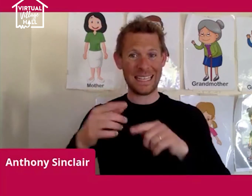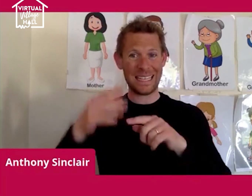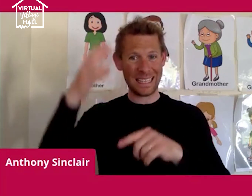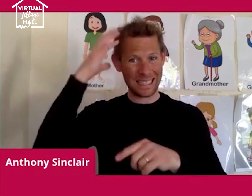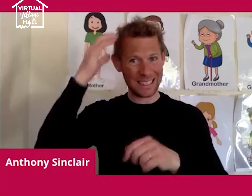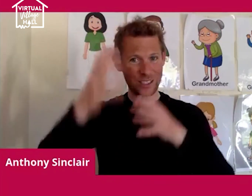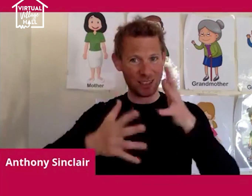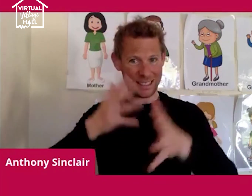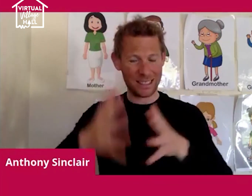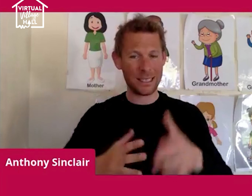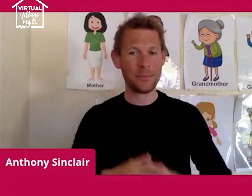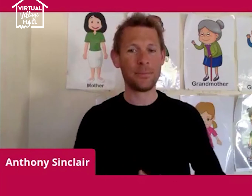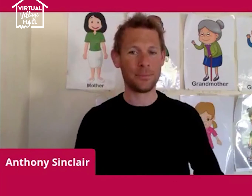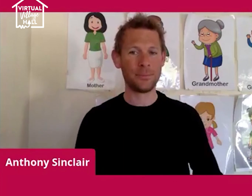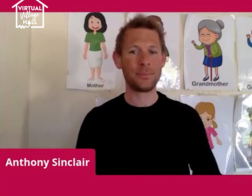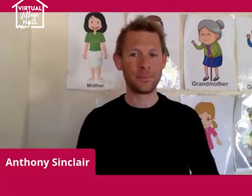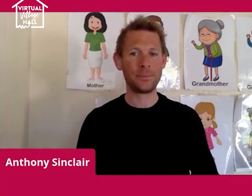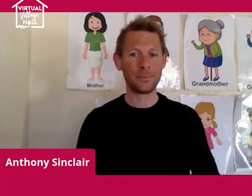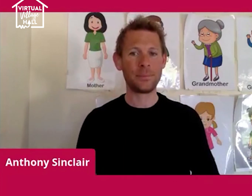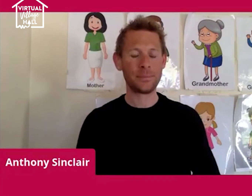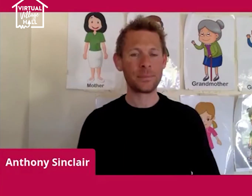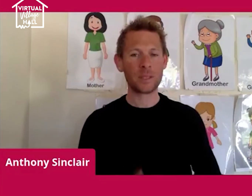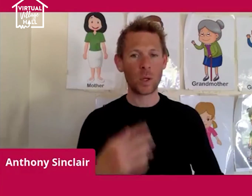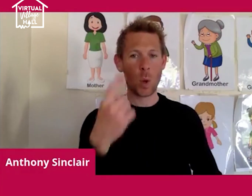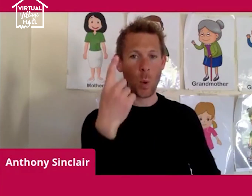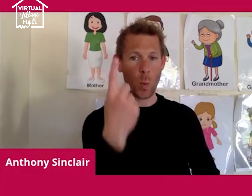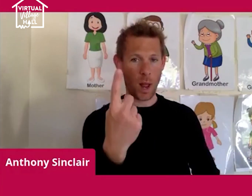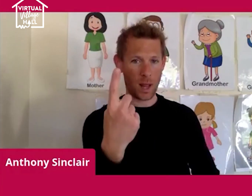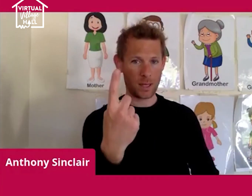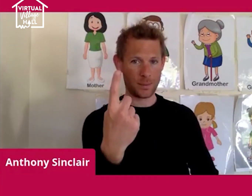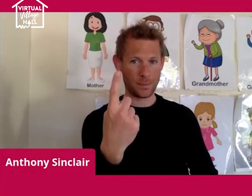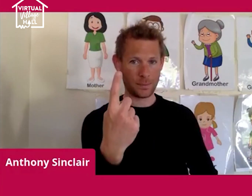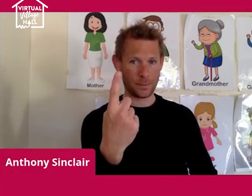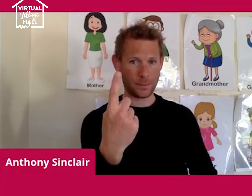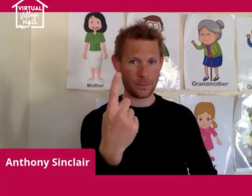are the English signs. 1,